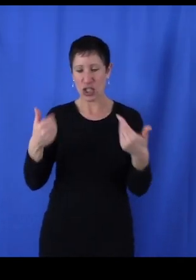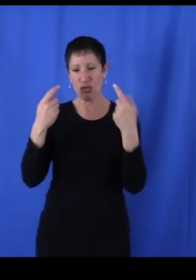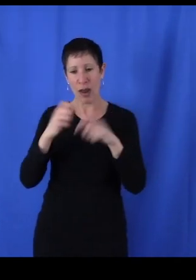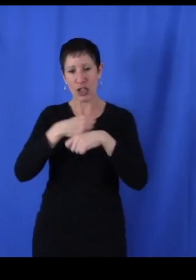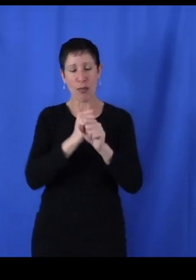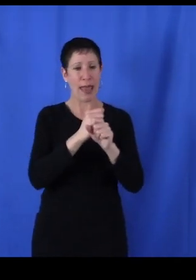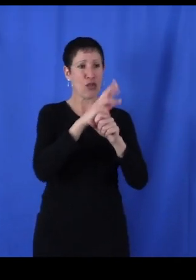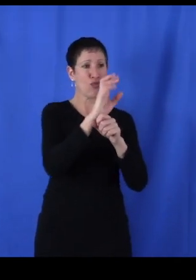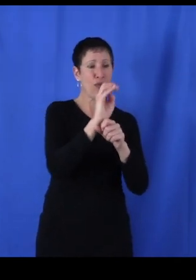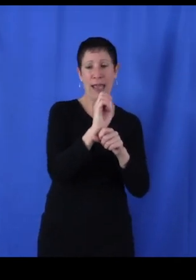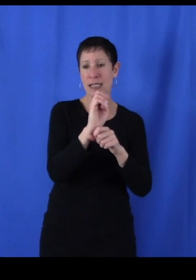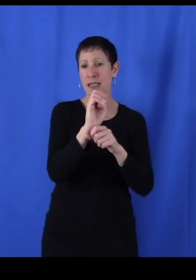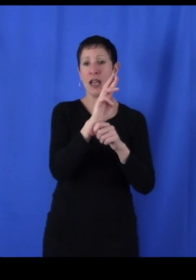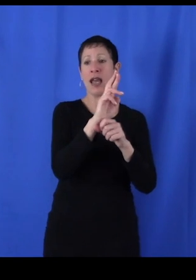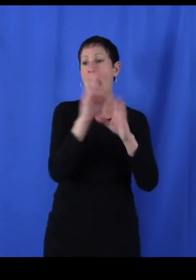space coincide.